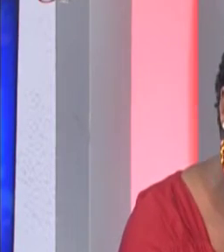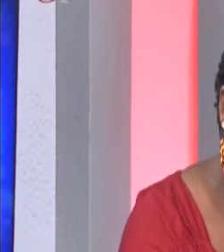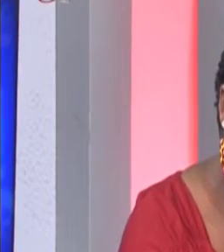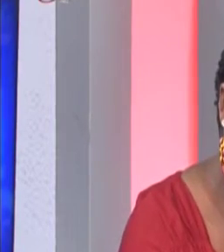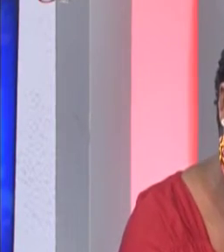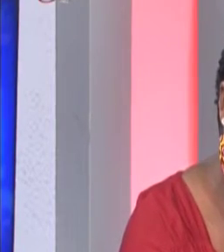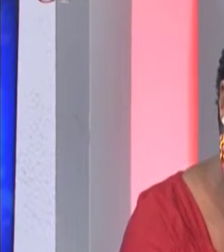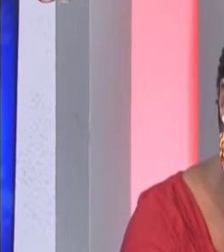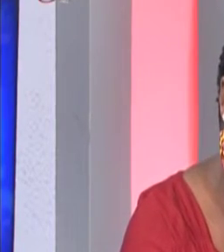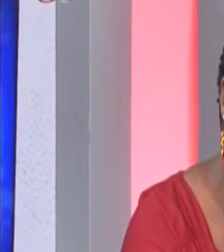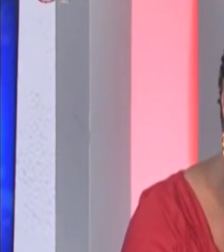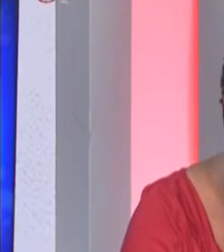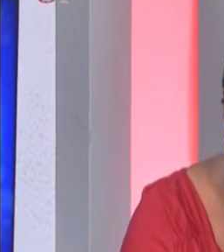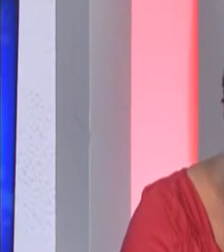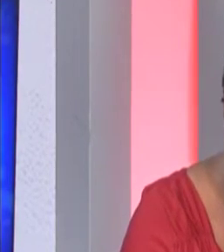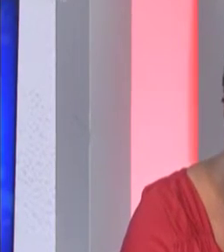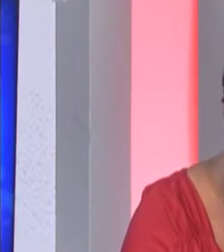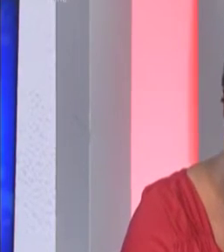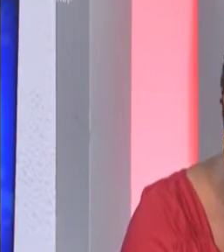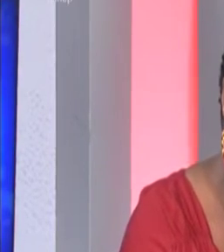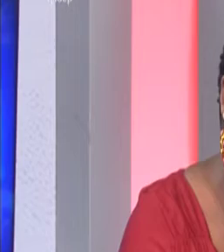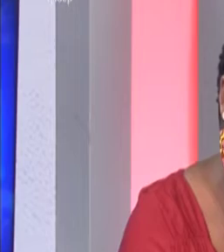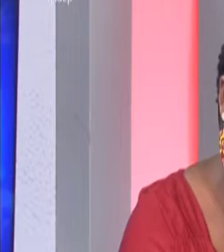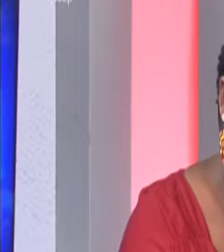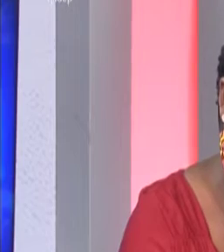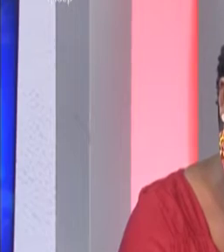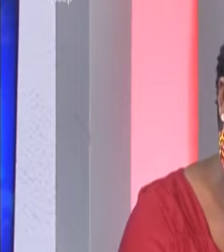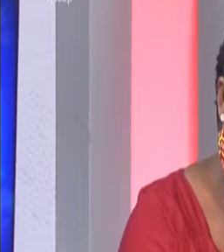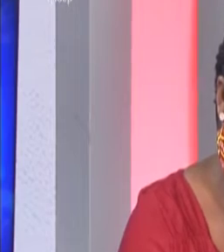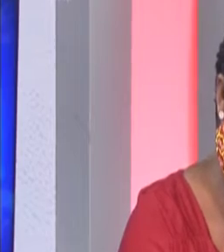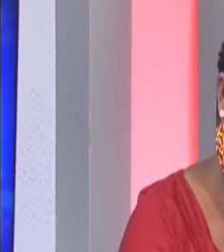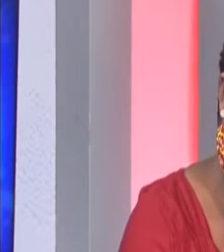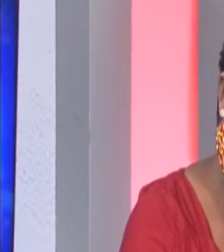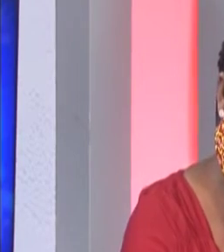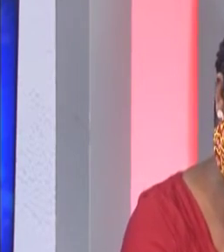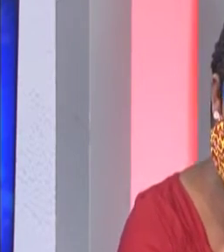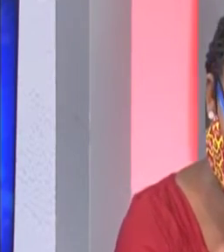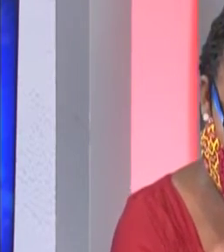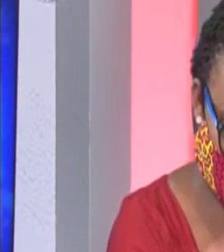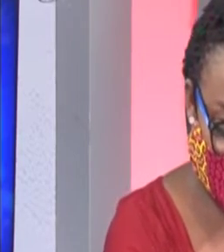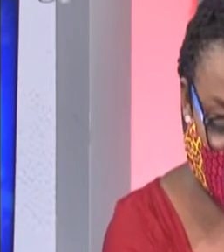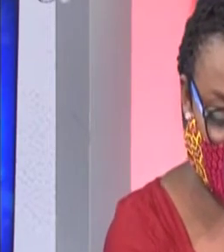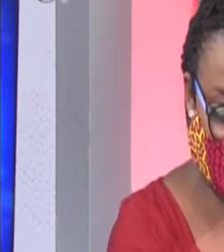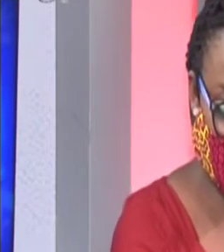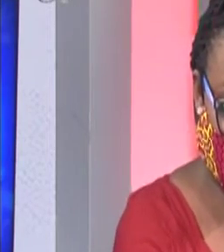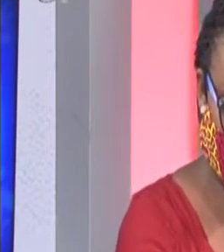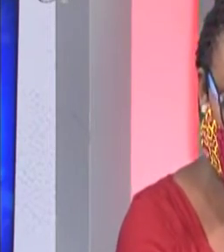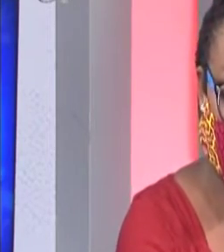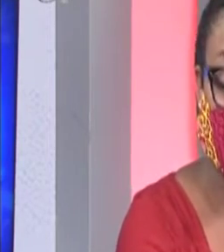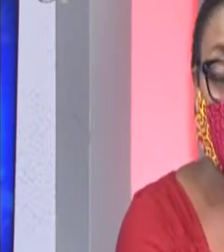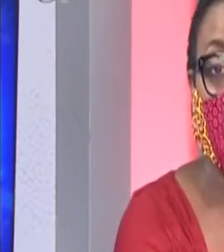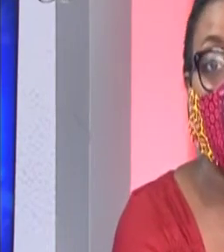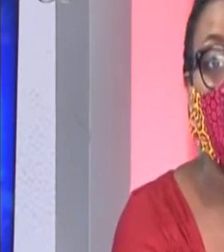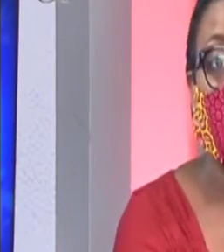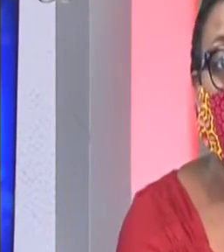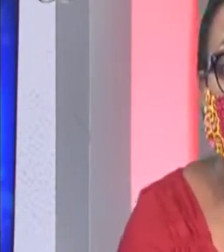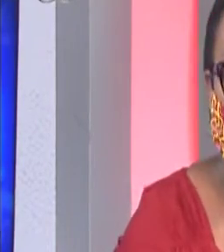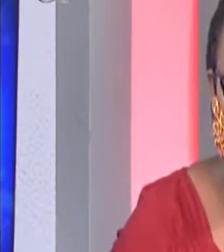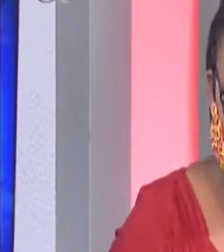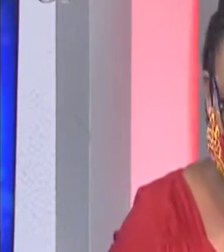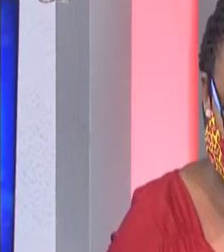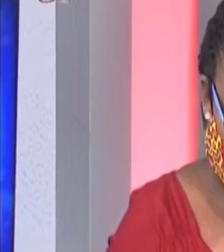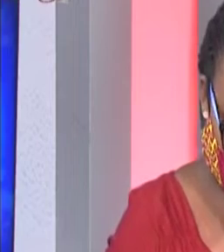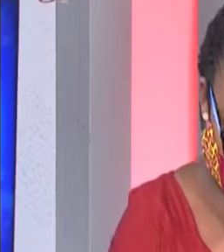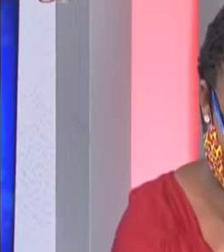prosecutions, Chieftaincy and Religious Affairs Minister Advisor to the National Response Team, Communications Minister. We saw the GJA,